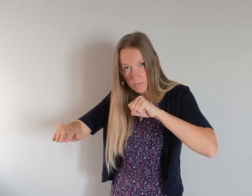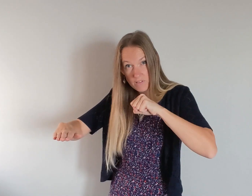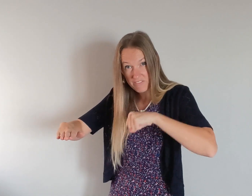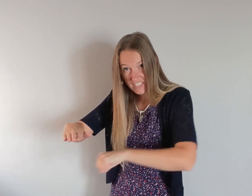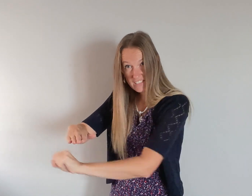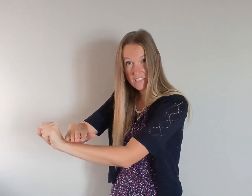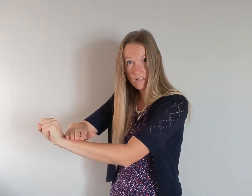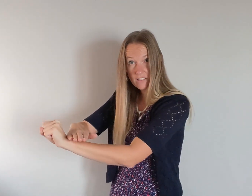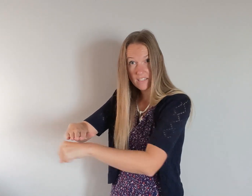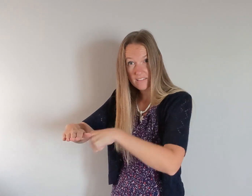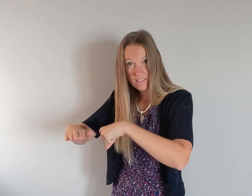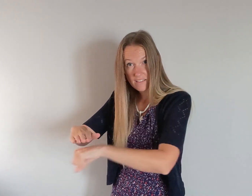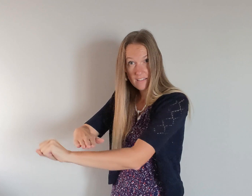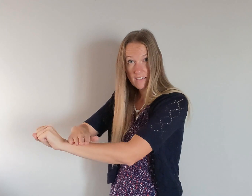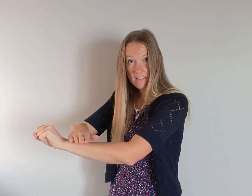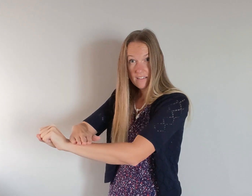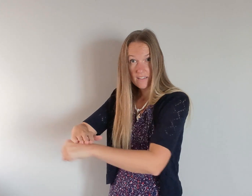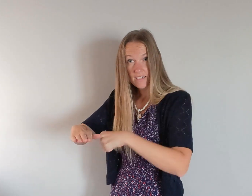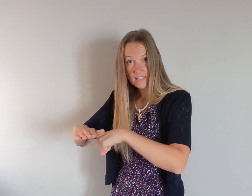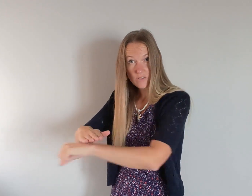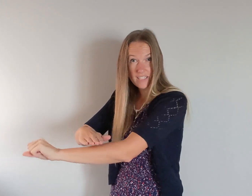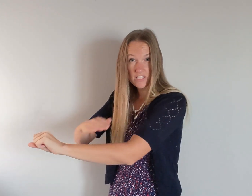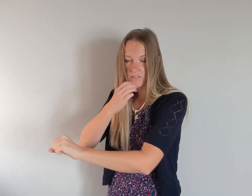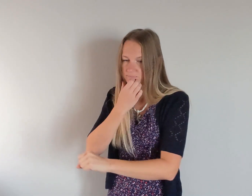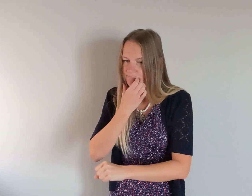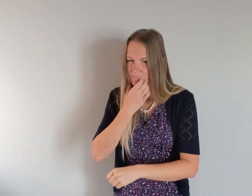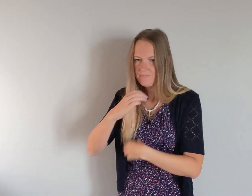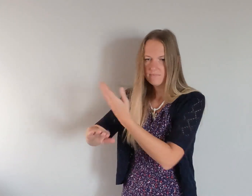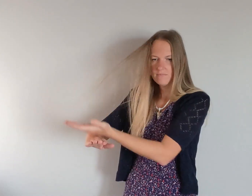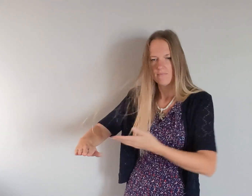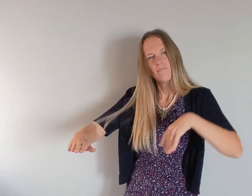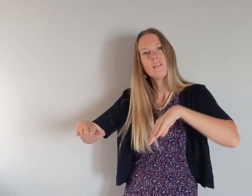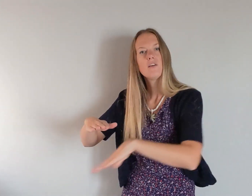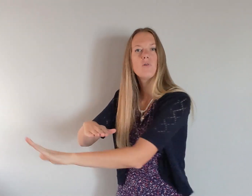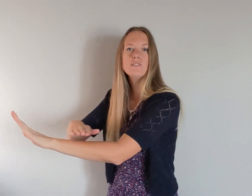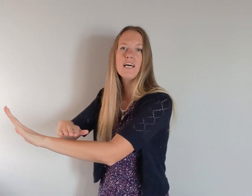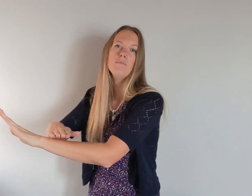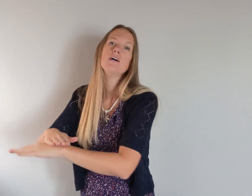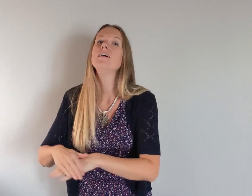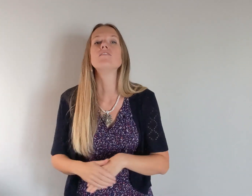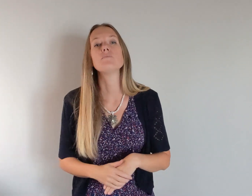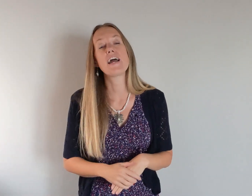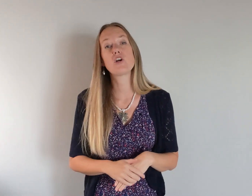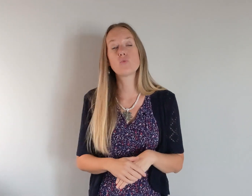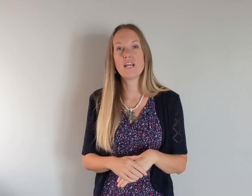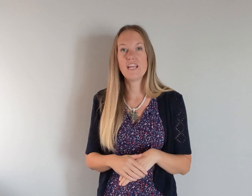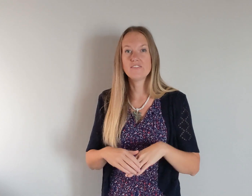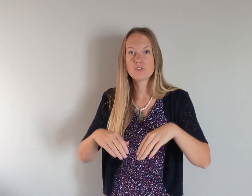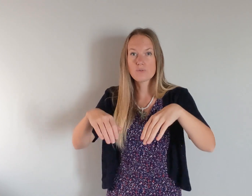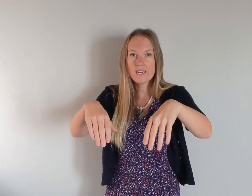with a fist go underneath. Okay, that's okay too. You rose up from that grave. So grave,